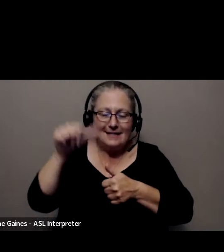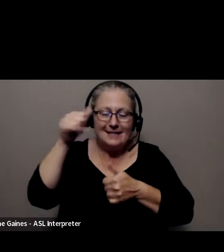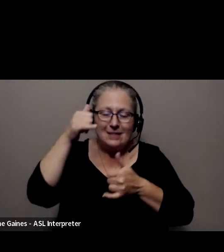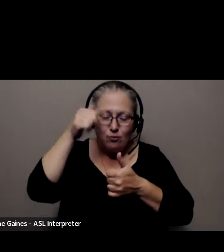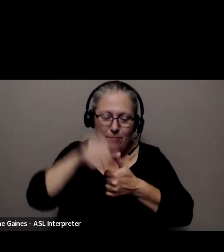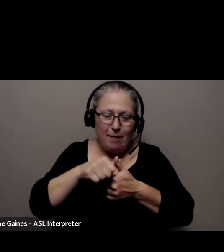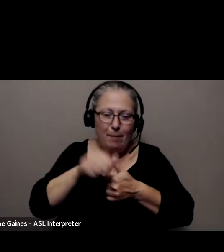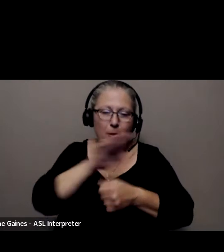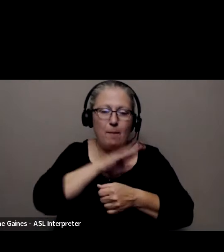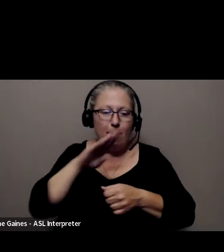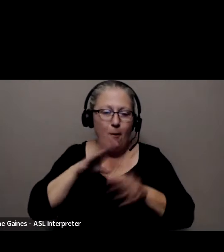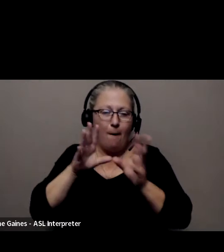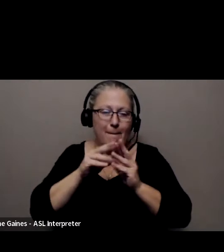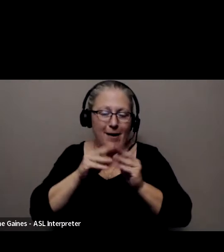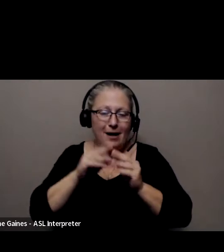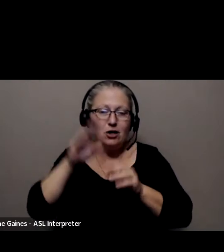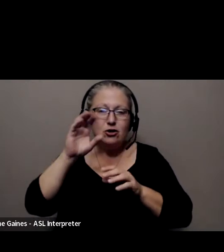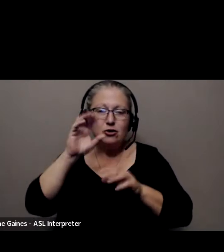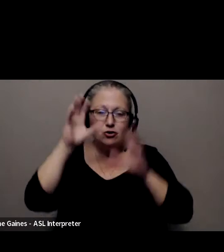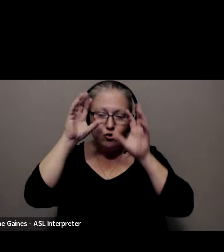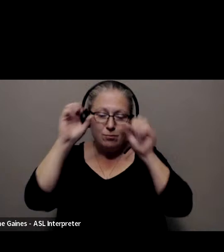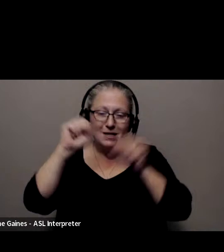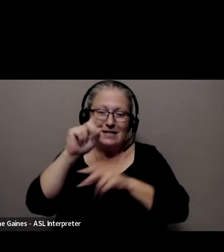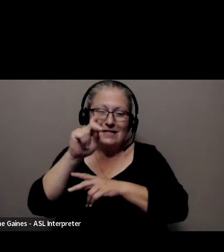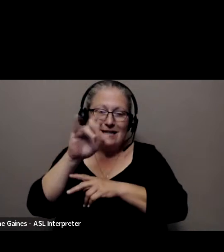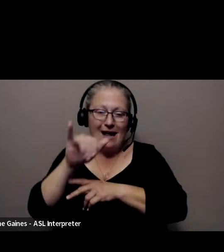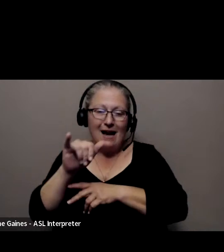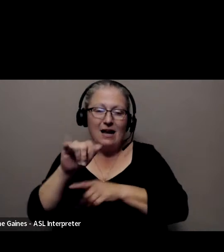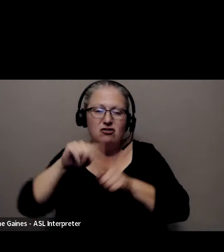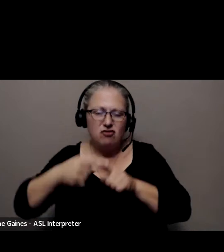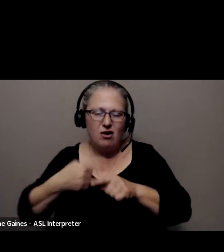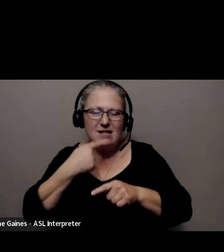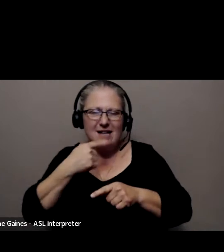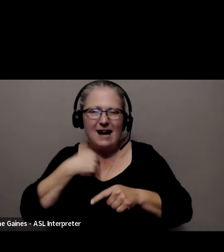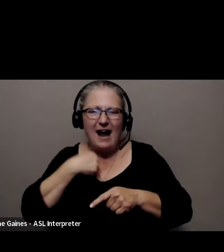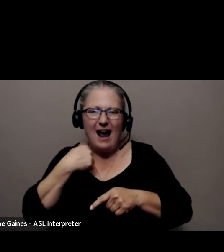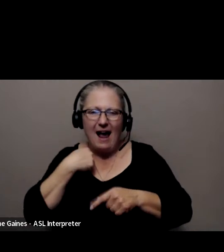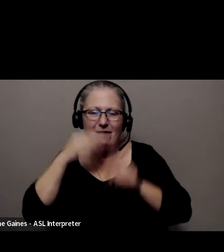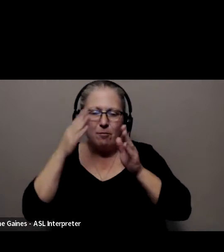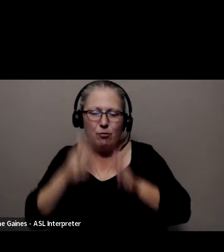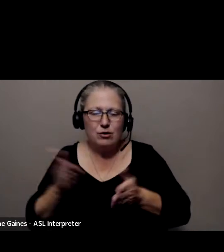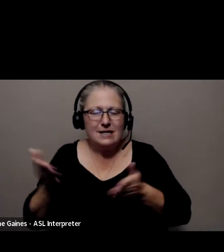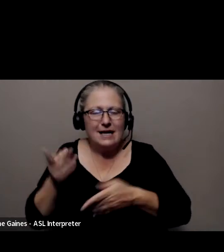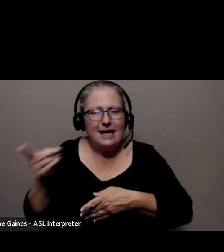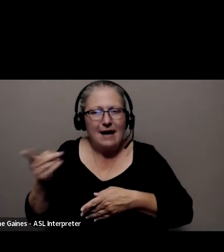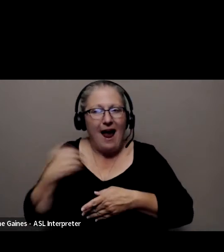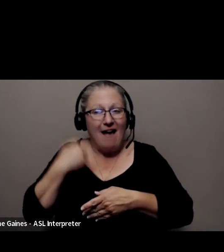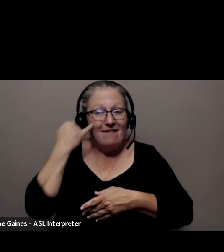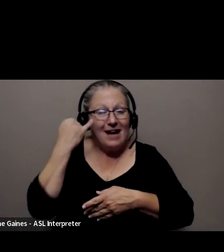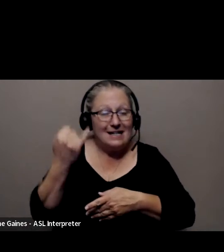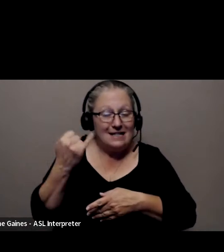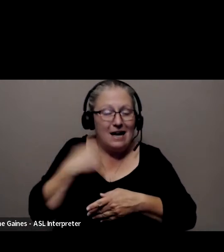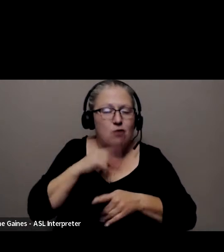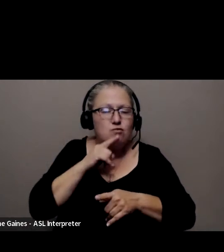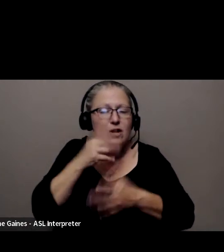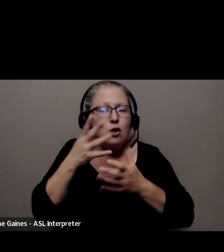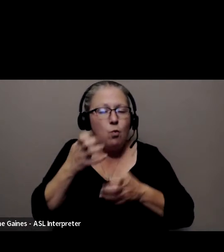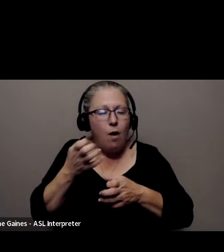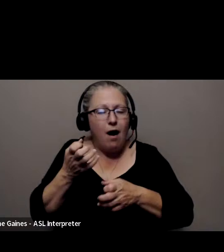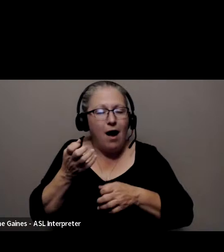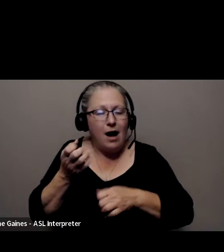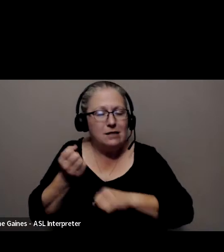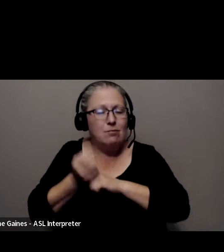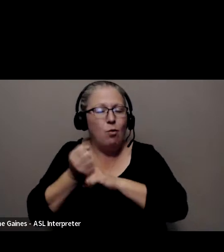board meeting where Superintendent Skelly started saying, I have this person here who has an idea and I really want to promote this